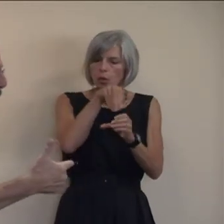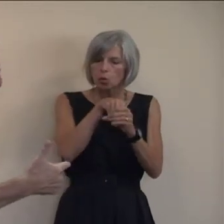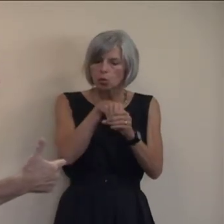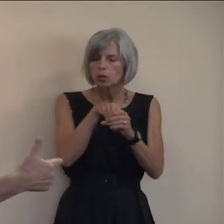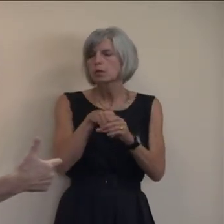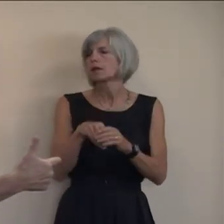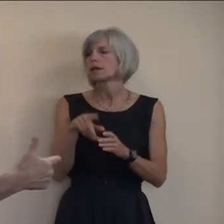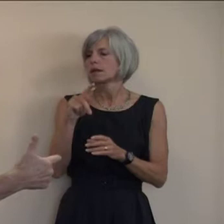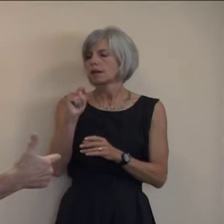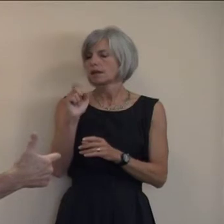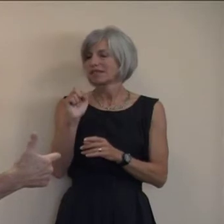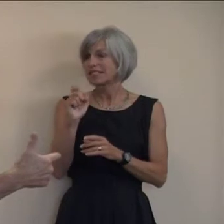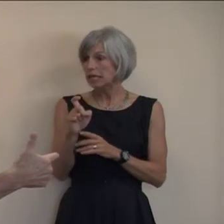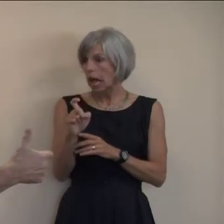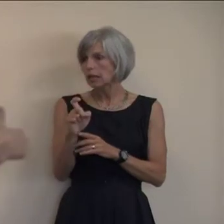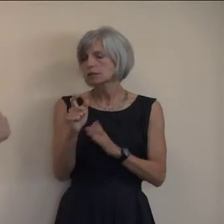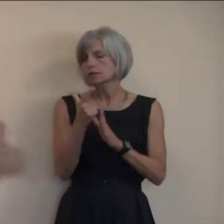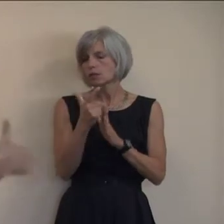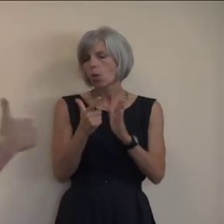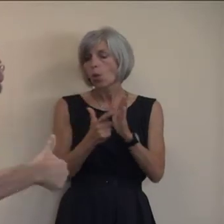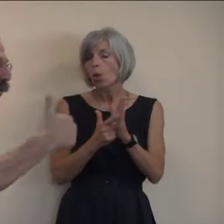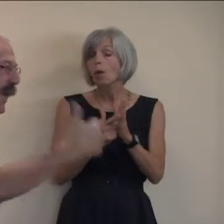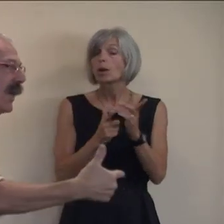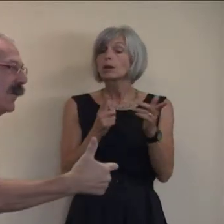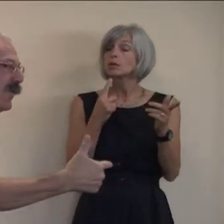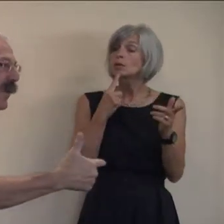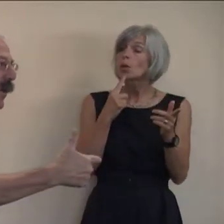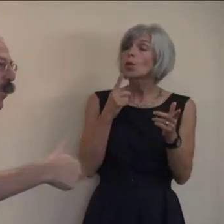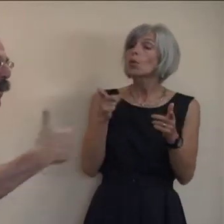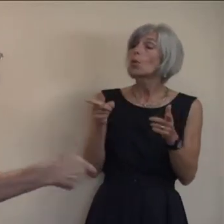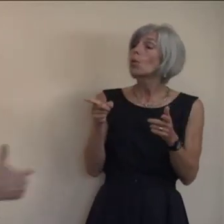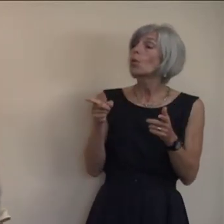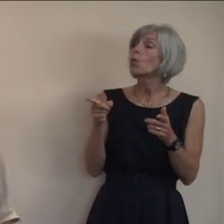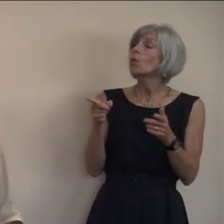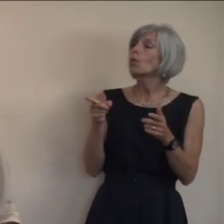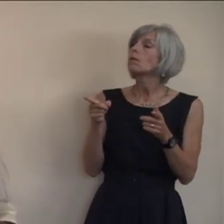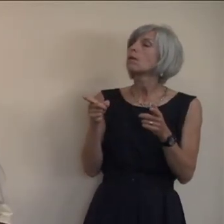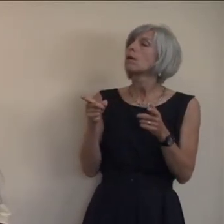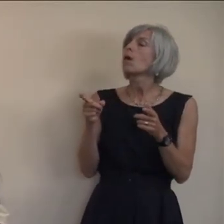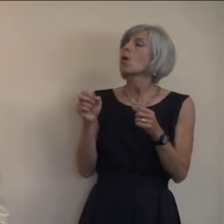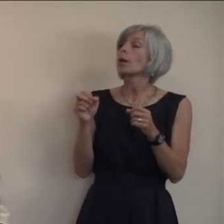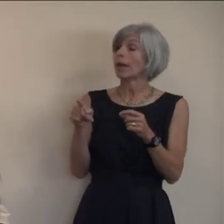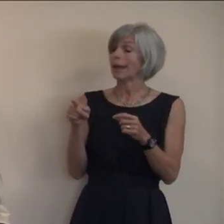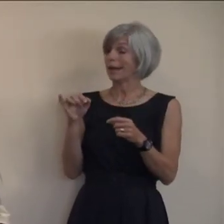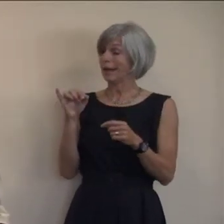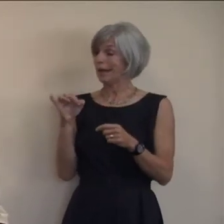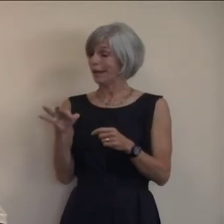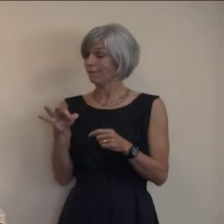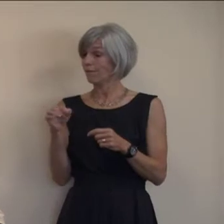pay taxes if you do things we want you to do.